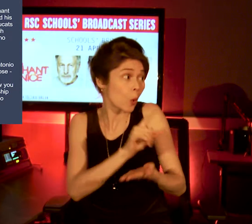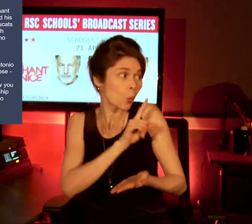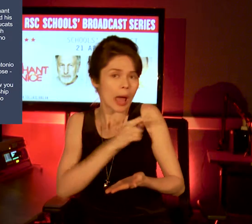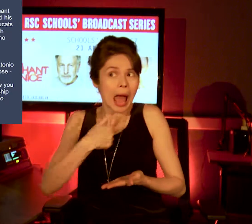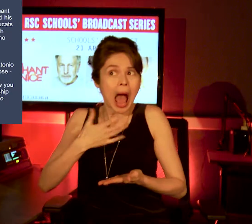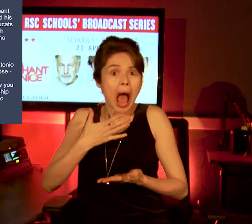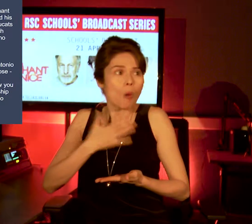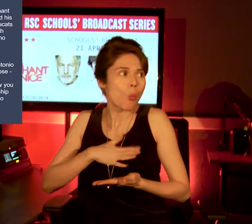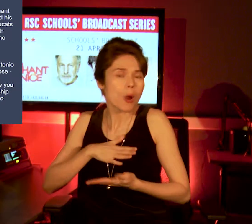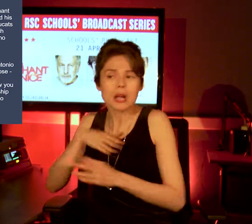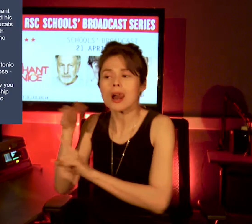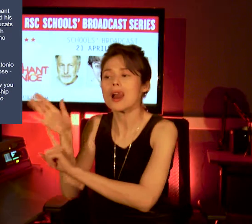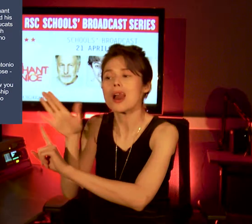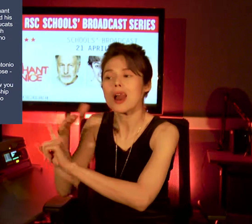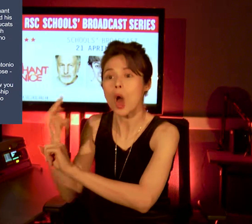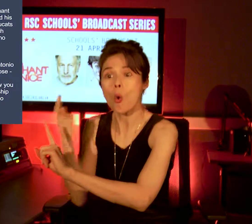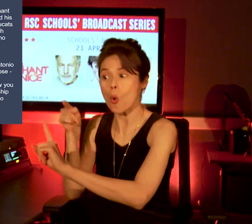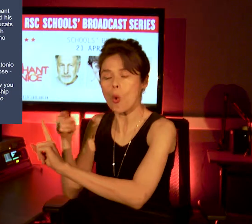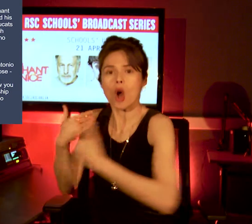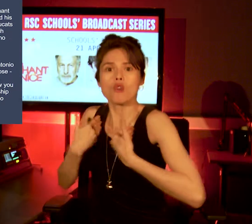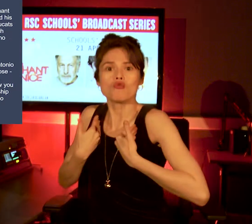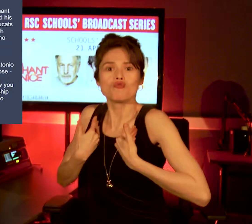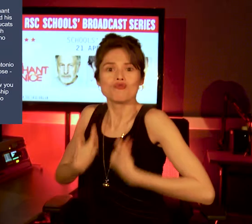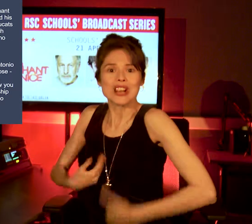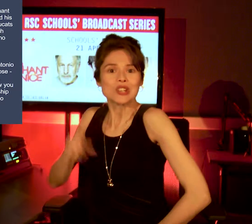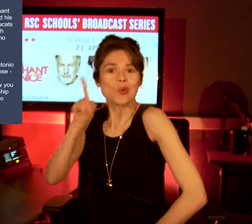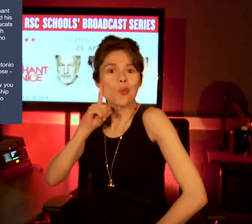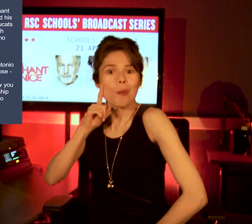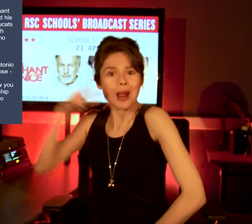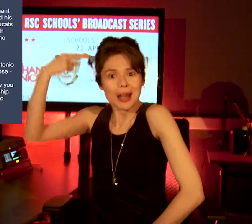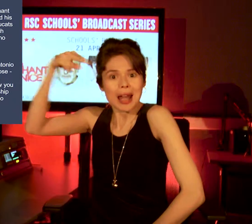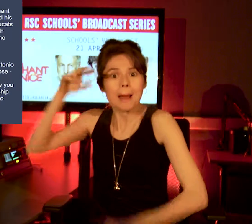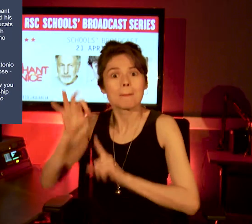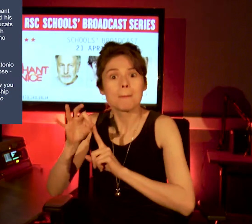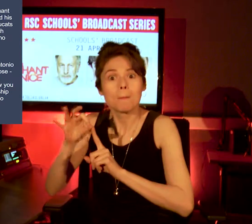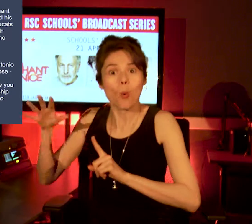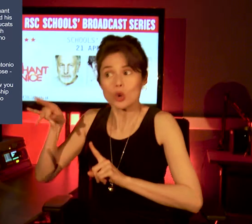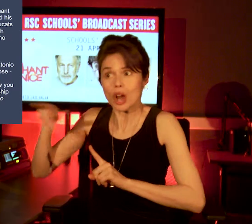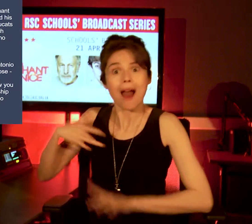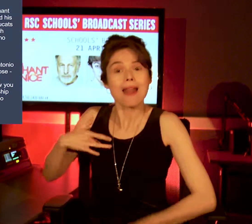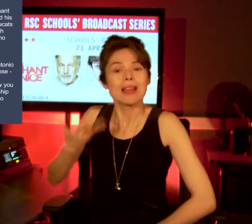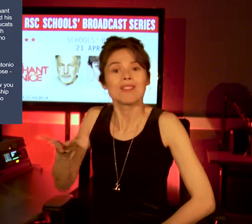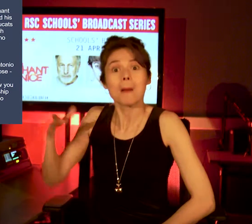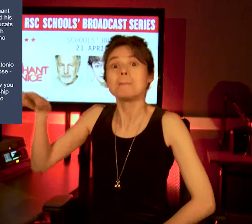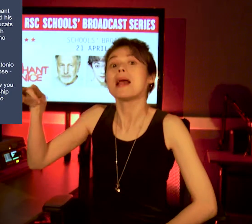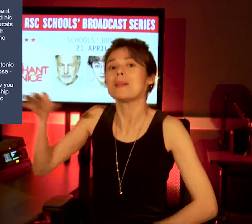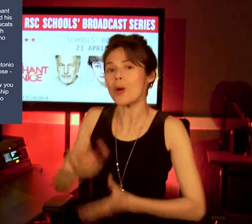3,000 ducats so that he can woo a rich woman called Portia who lives in